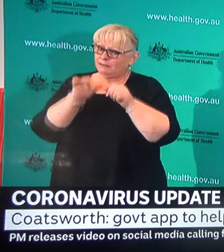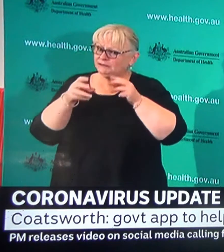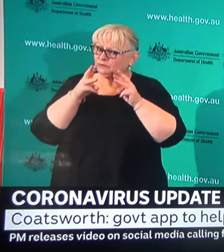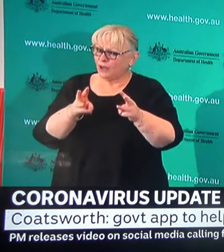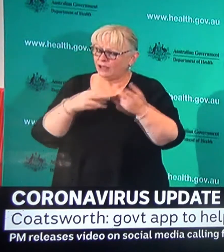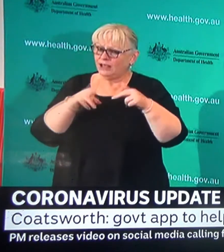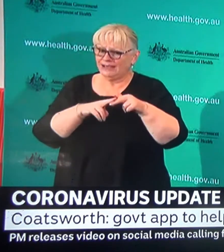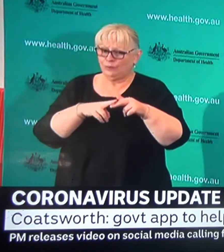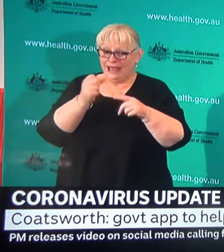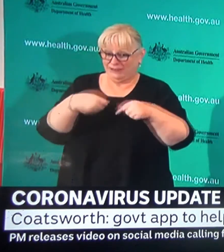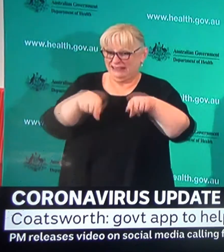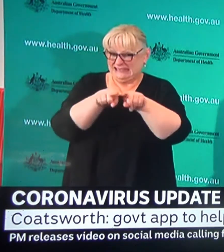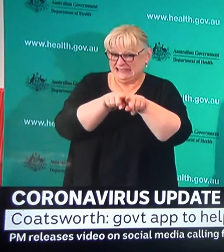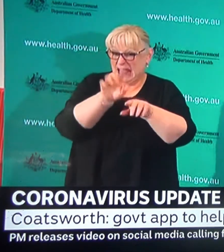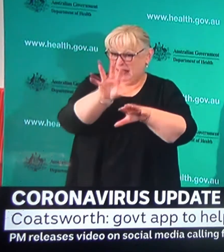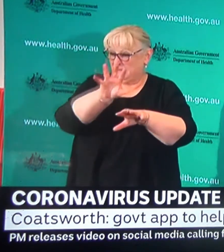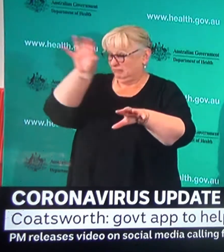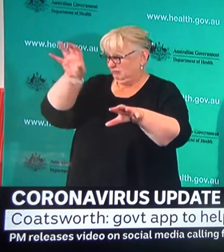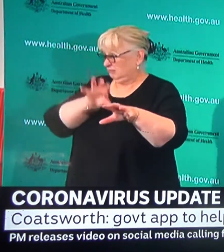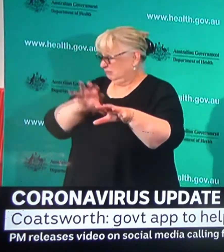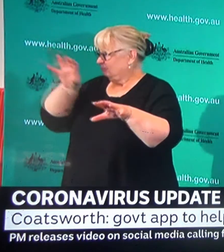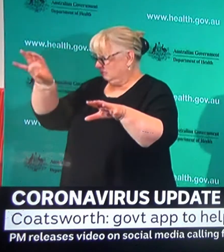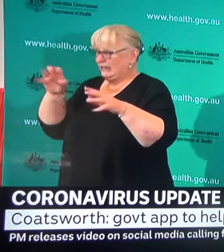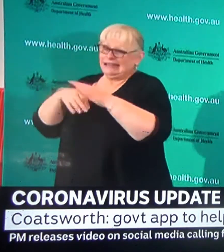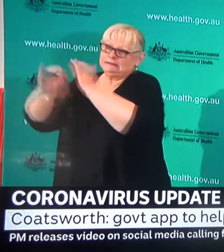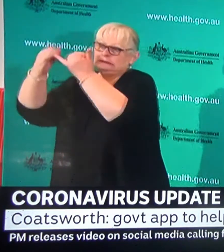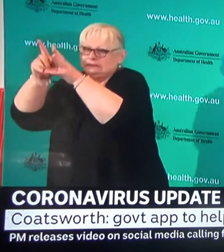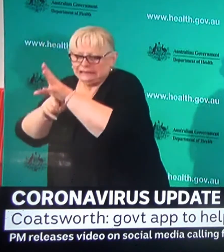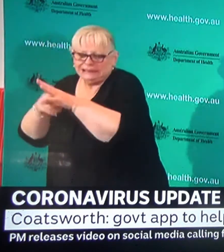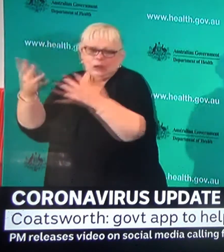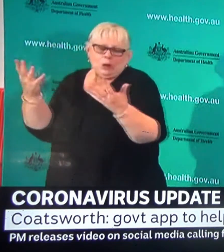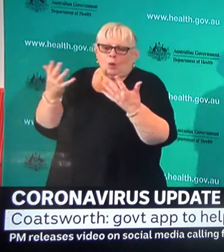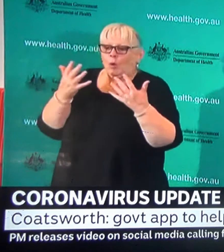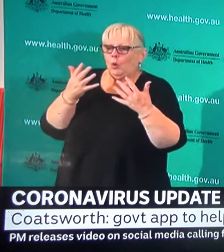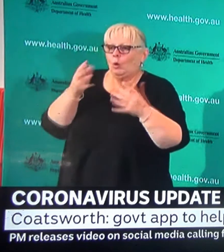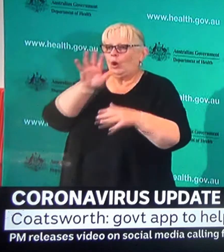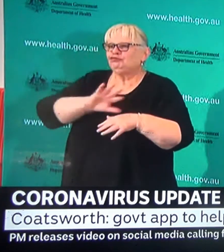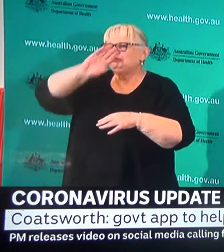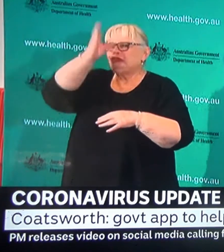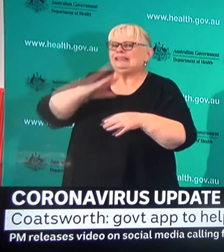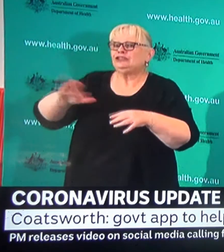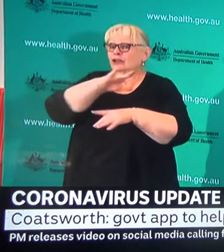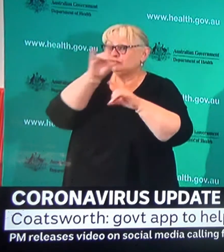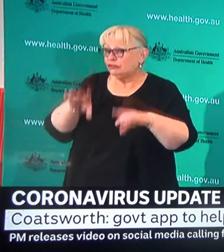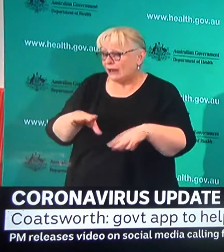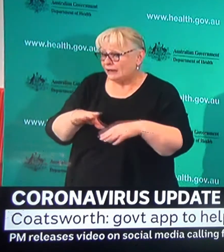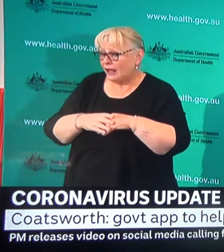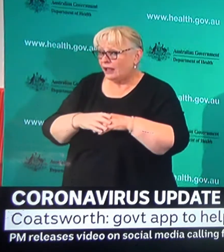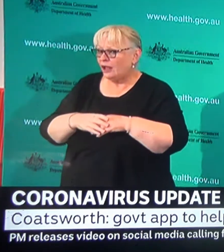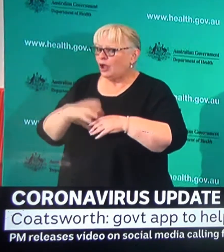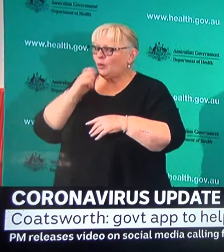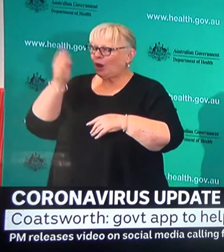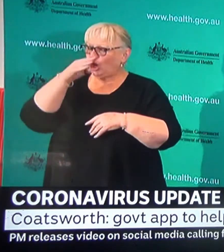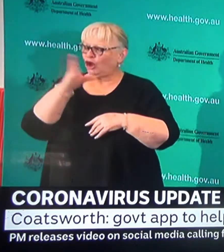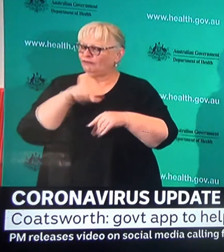if there were outbreaks in other pockets, like specific parts of Sydney or specific parts of regional Australia? What lessons are you hoping to take